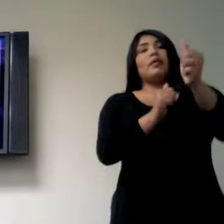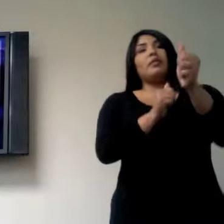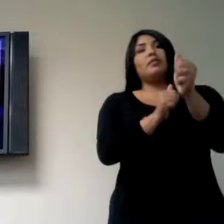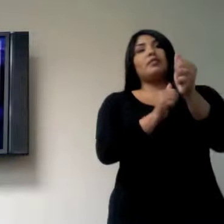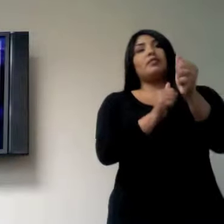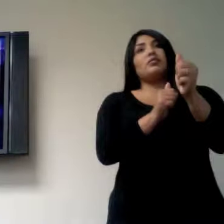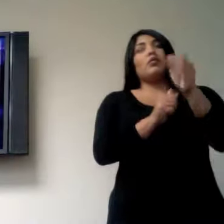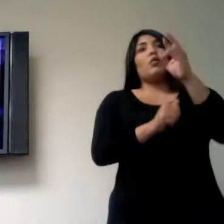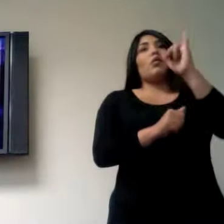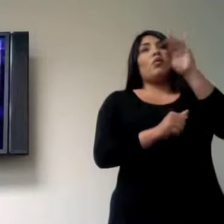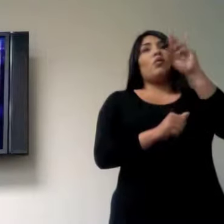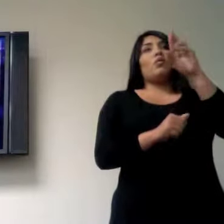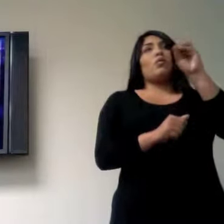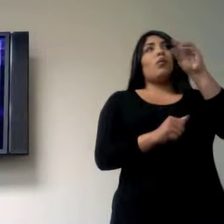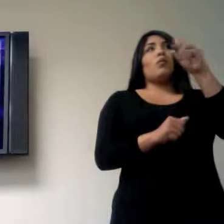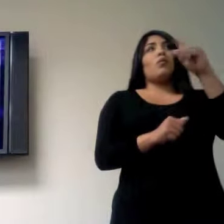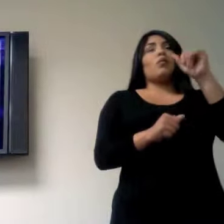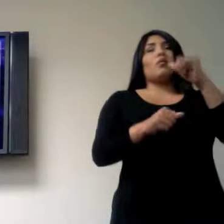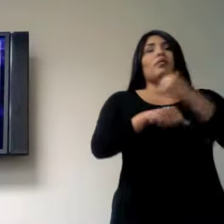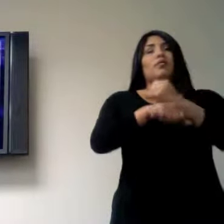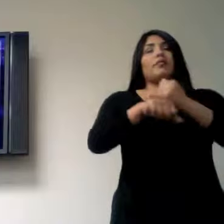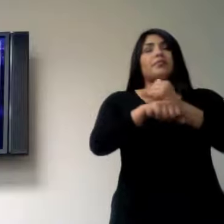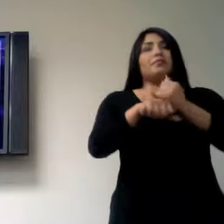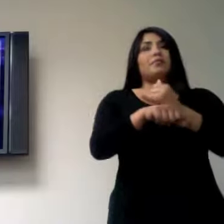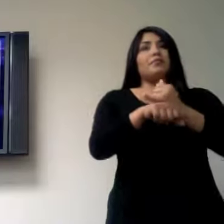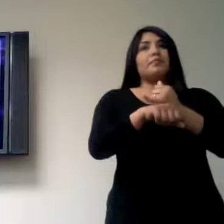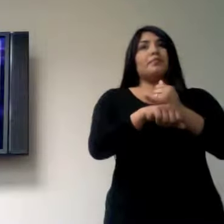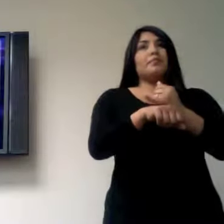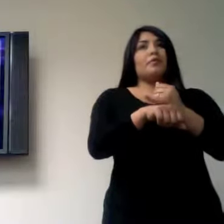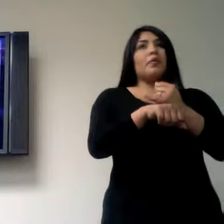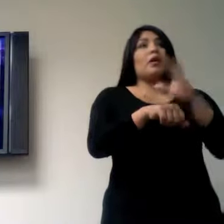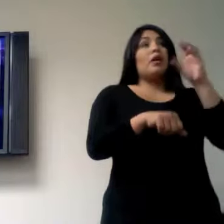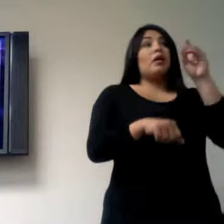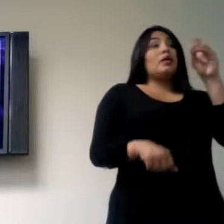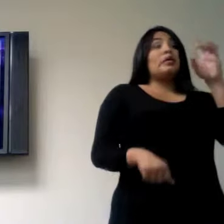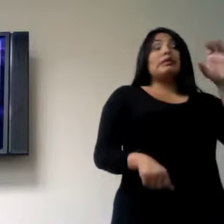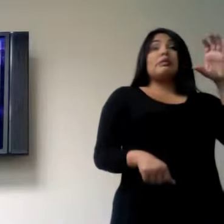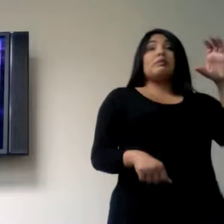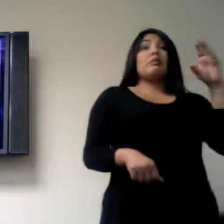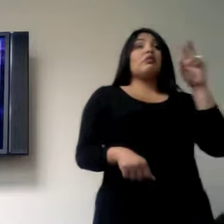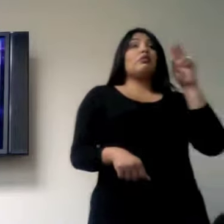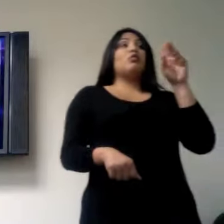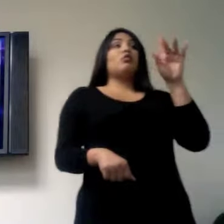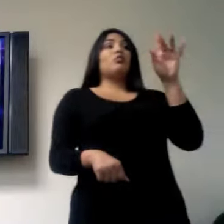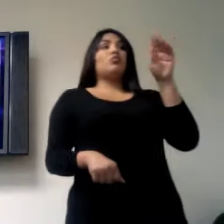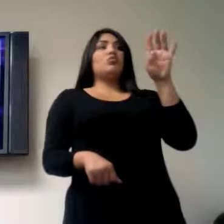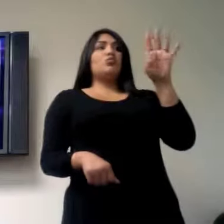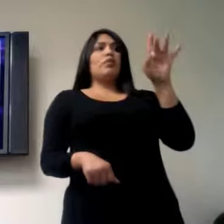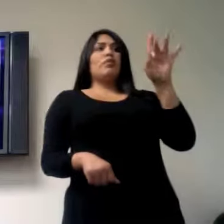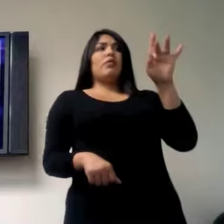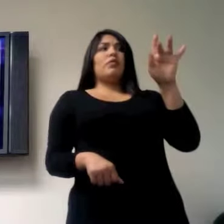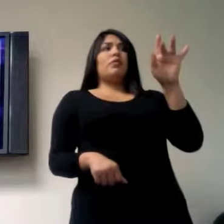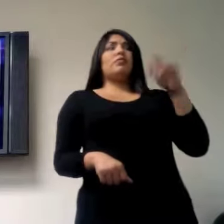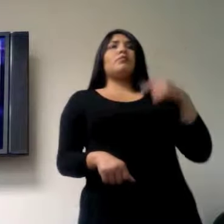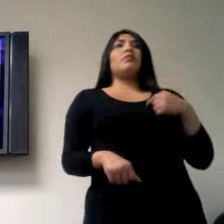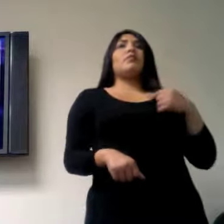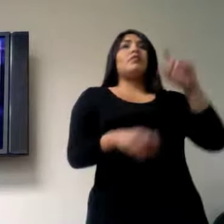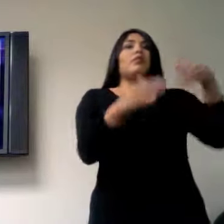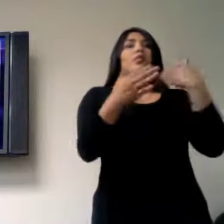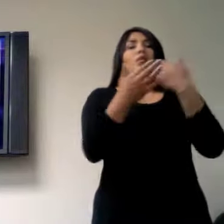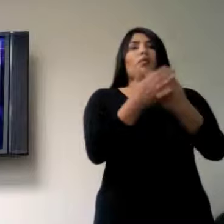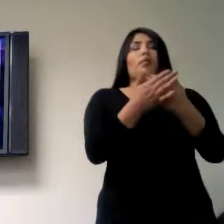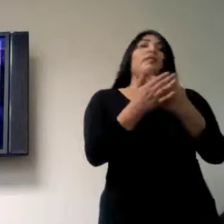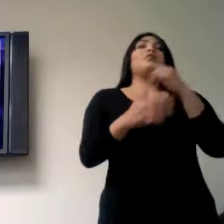On September 24th of that year, the 108th Infantry United States Colored Troops arrived at Rock Island